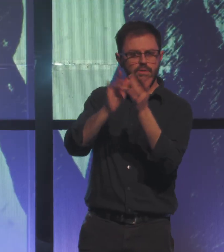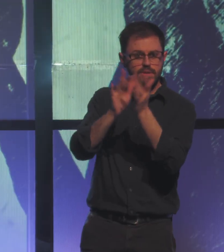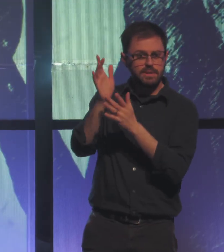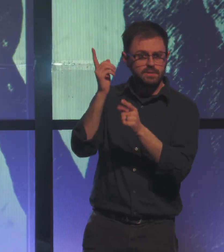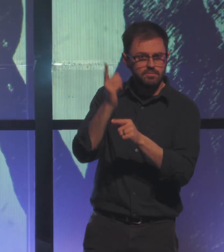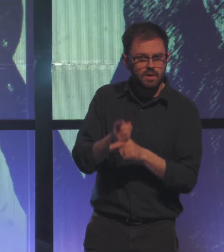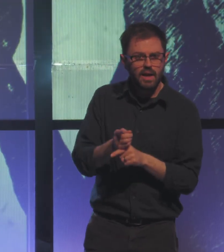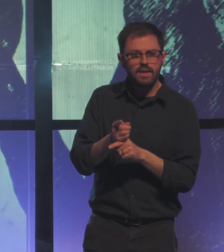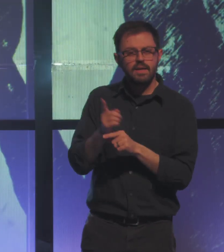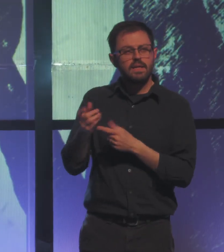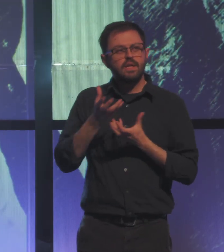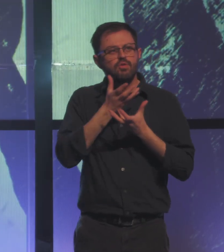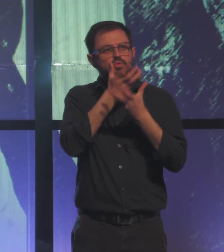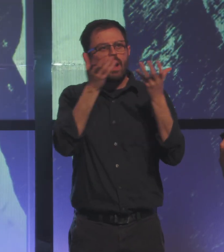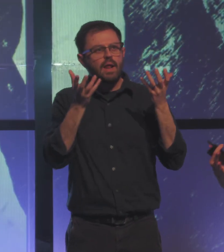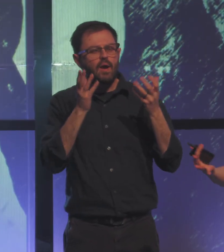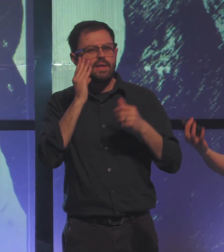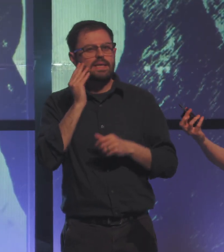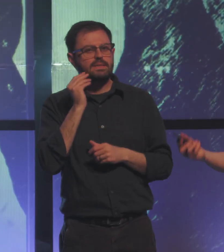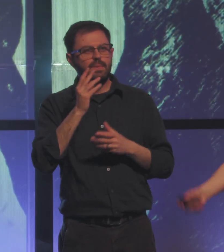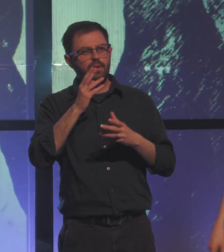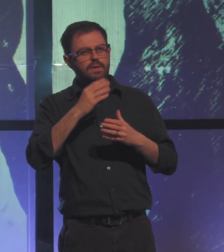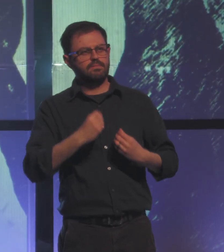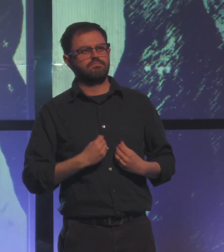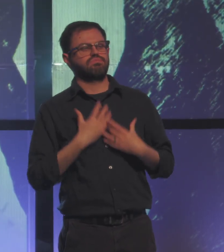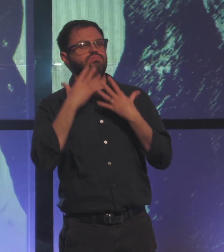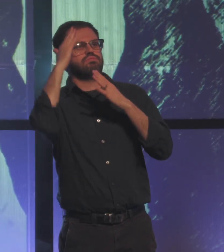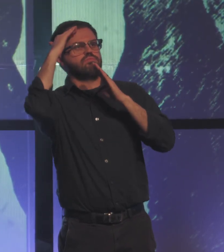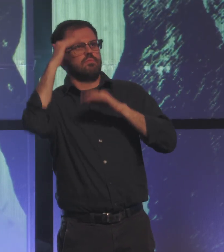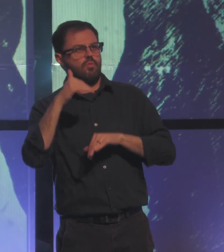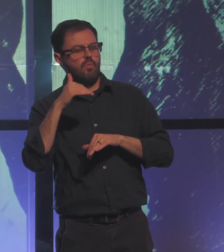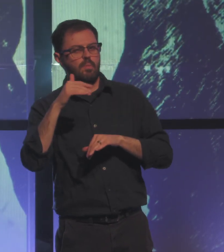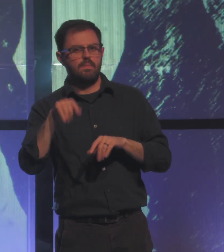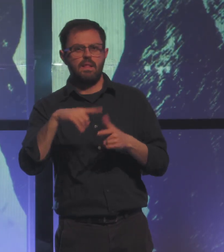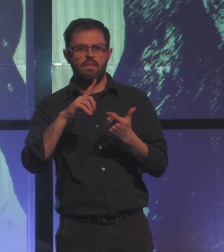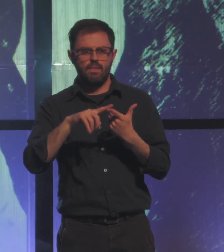hope that is found in Jesus, and then he followed after him.